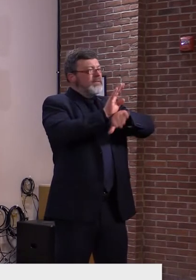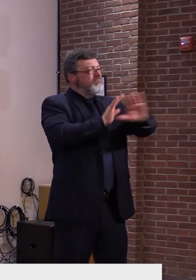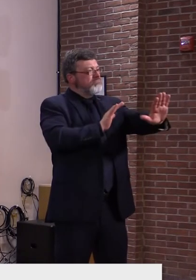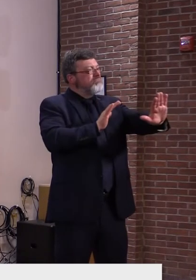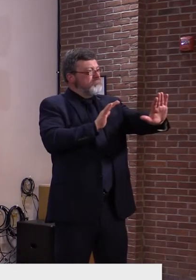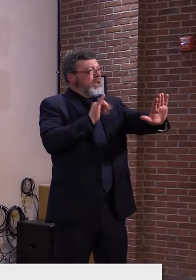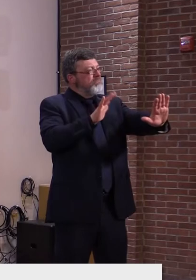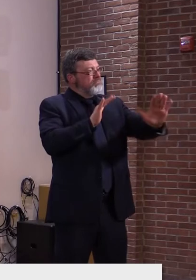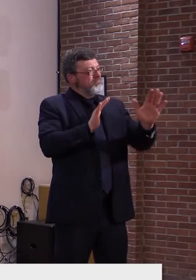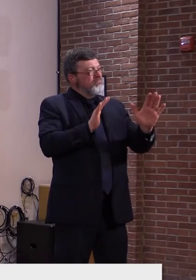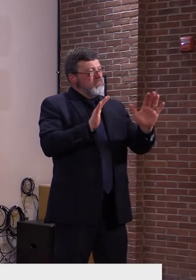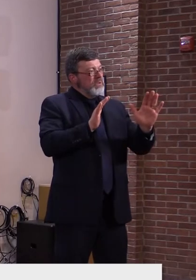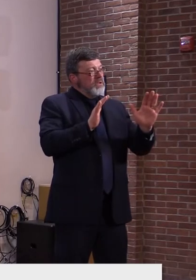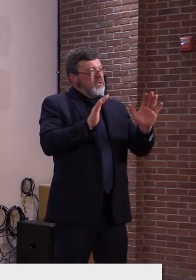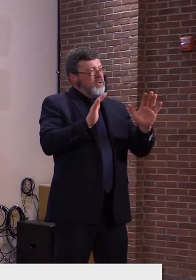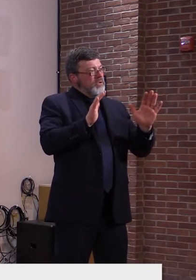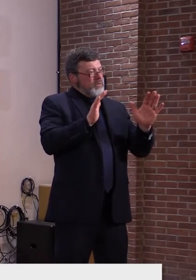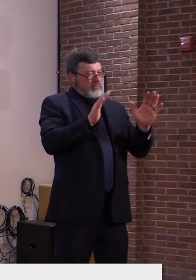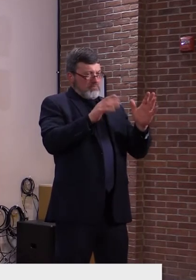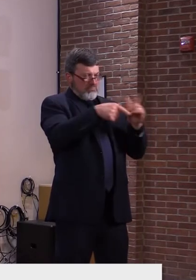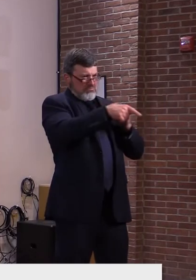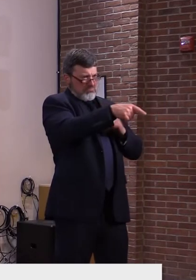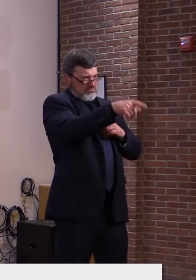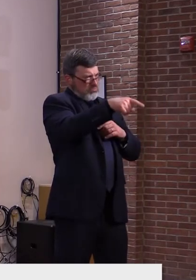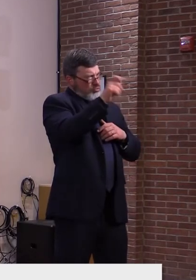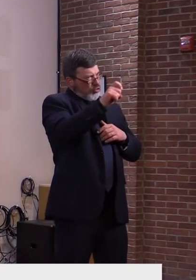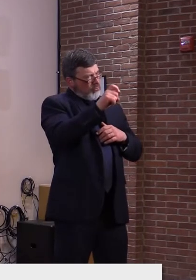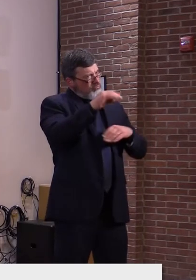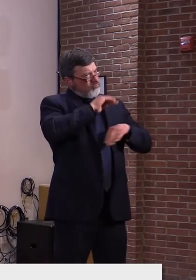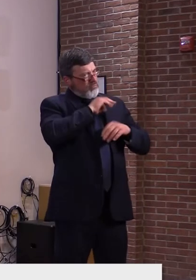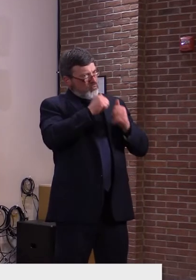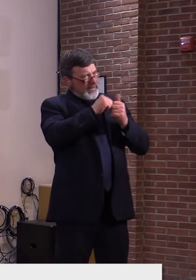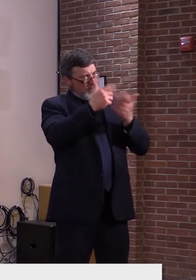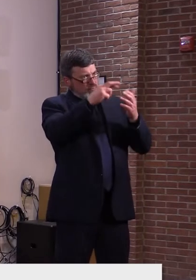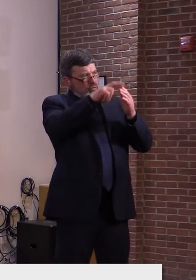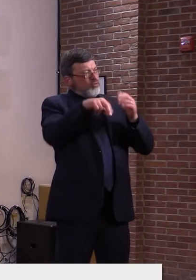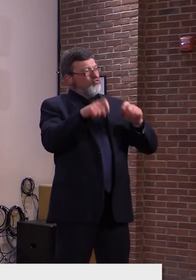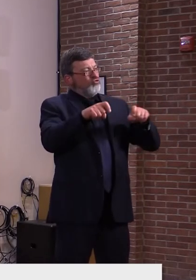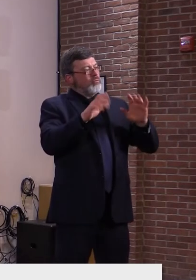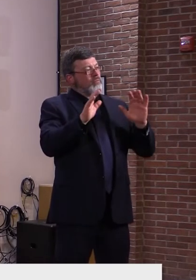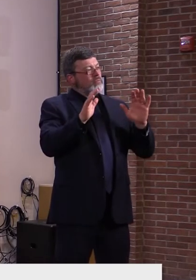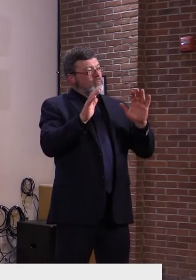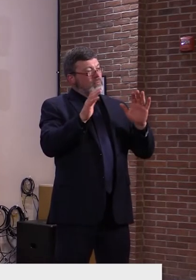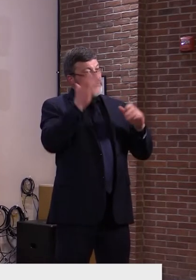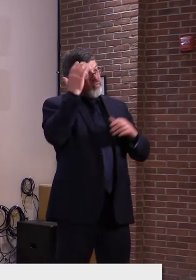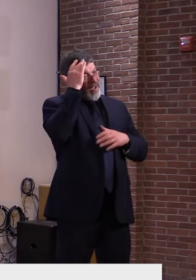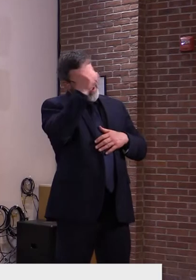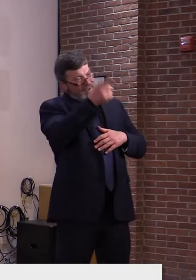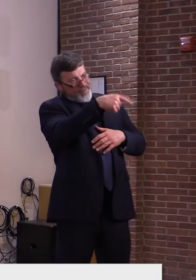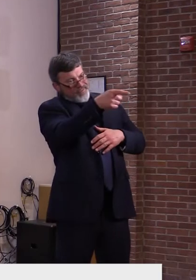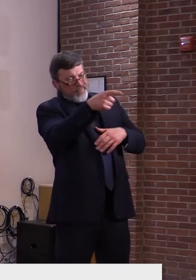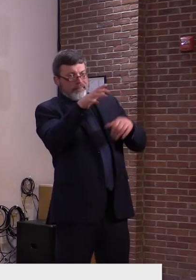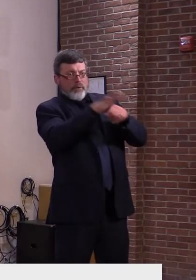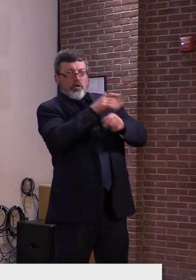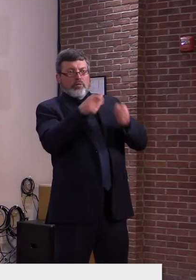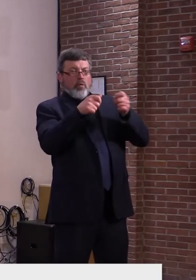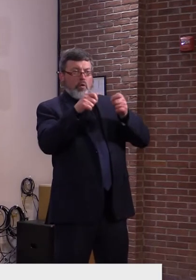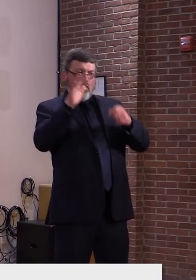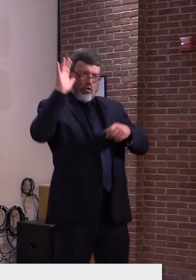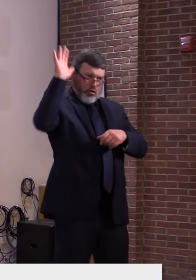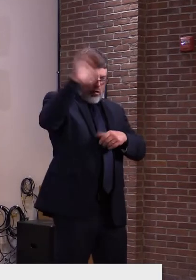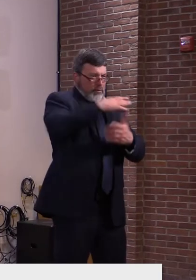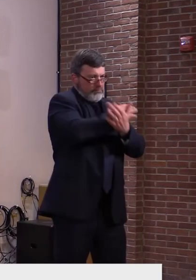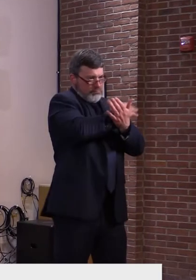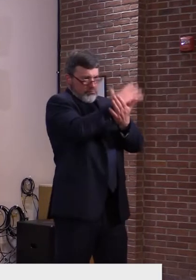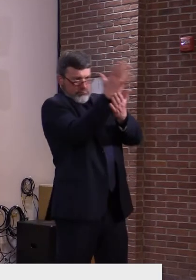the results and with the ability to have those under their control. You know, we've heard a lot about divestment, okay?